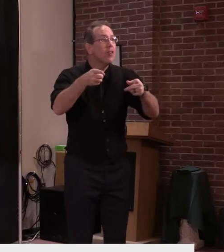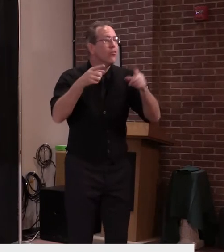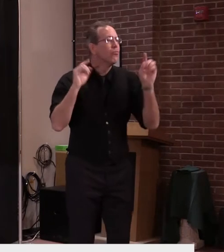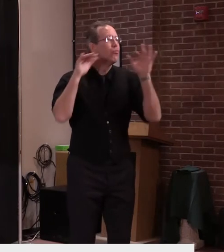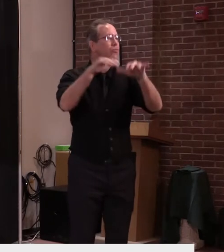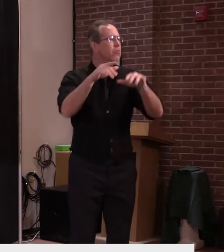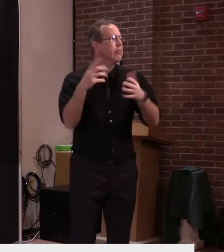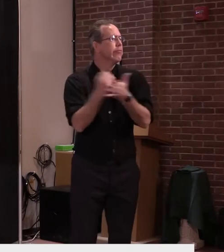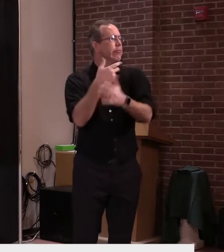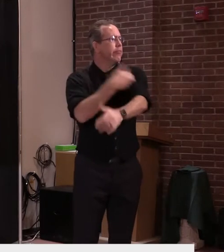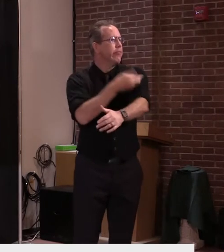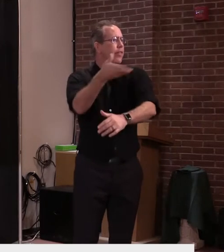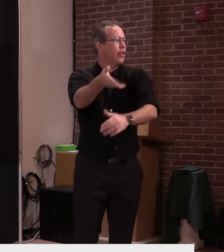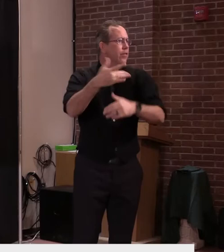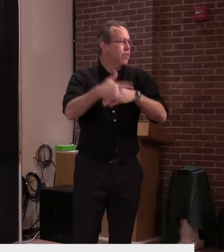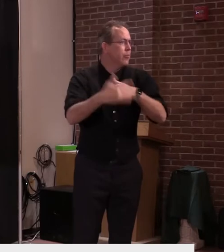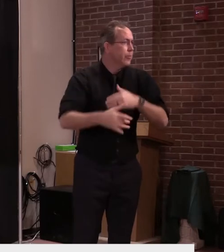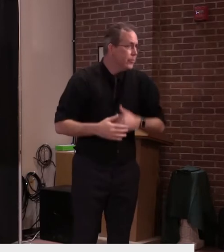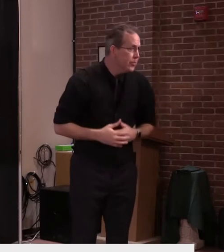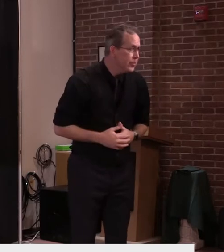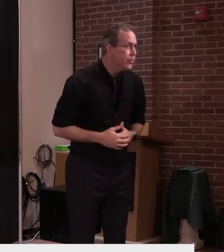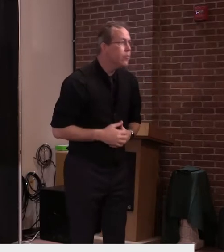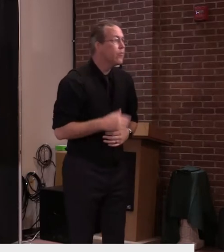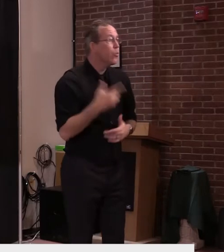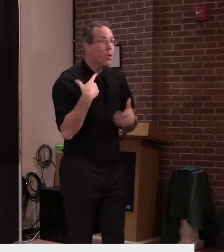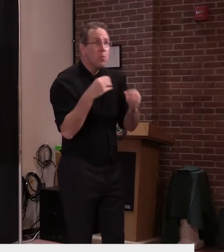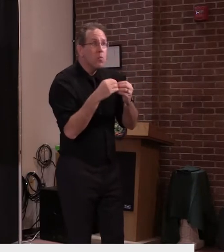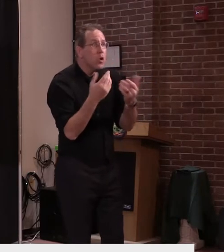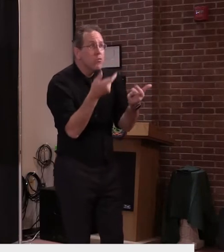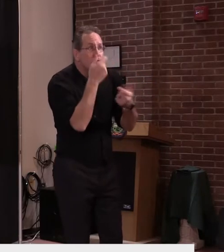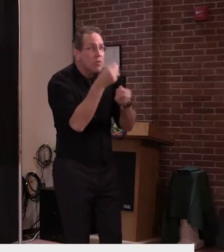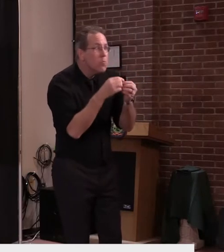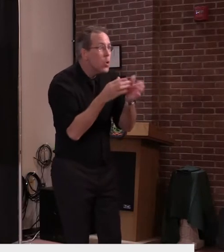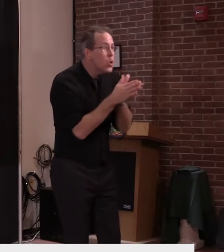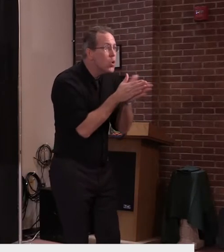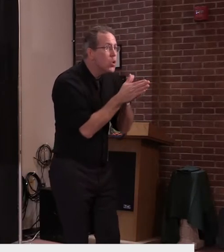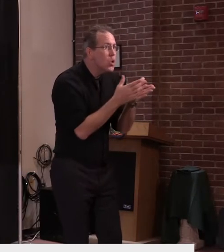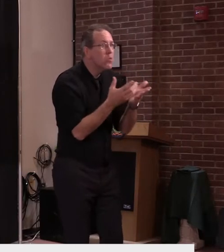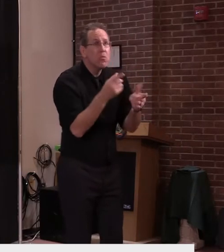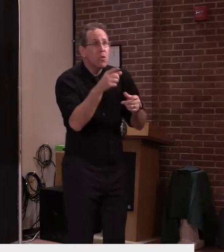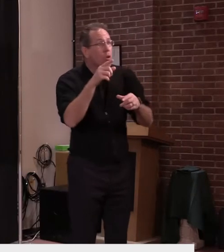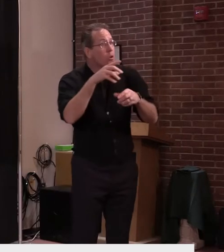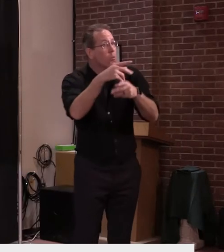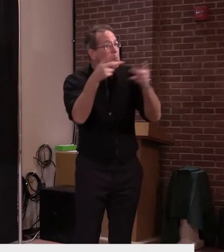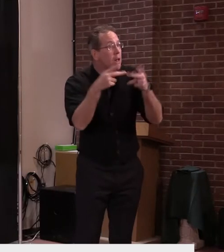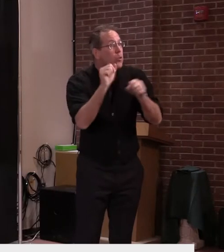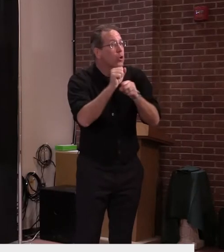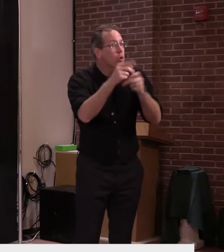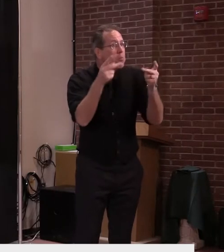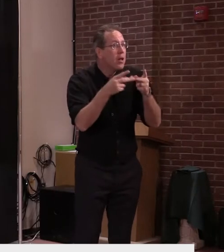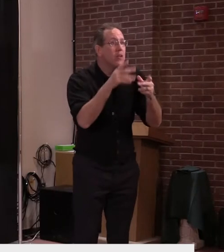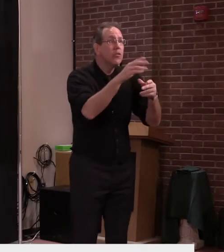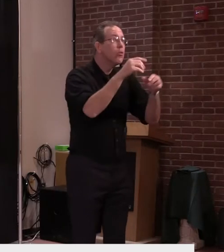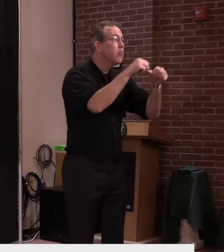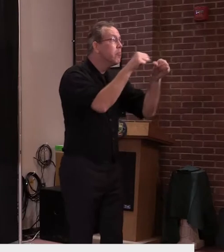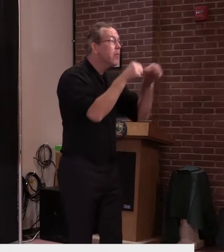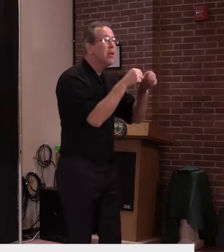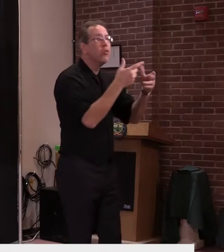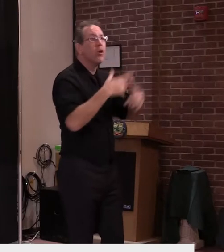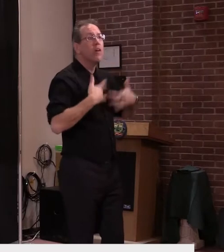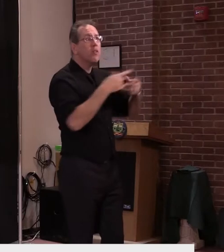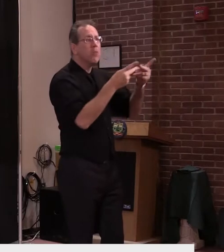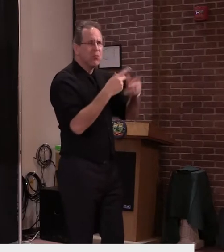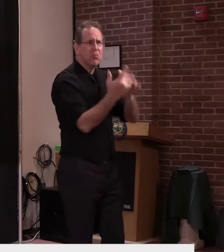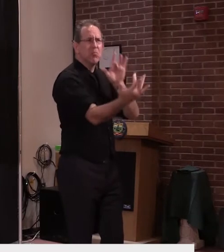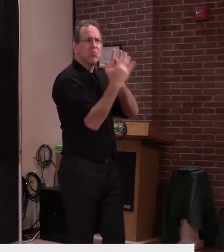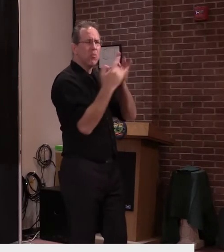are a business, a civic group, or a community organization and would like to host a clinic, please reach